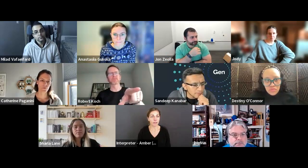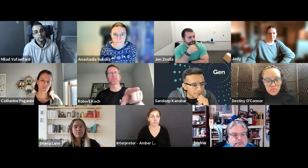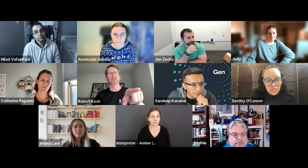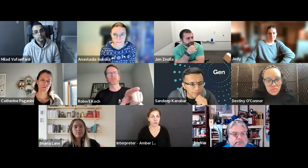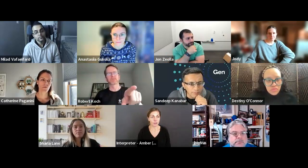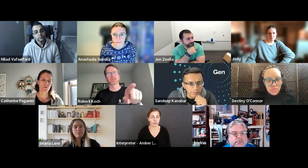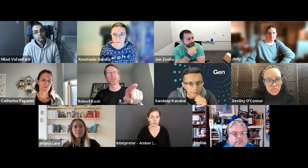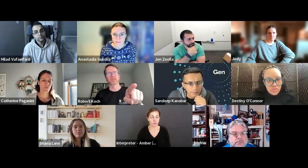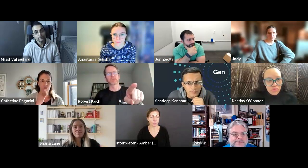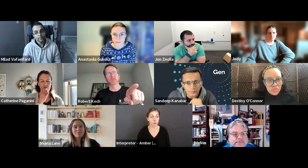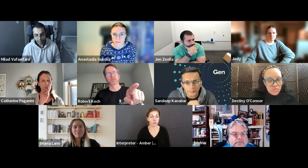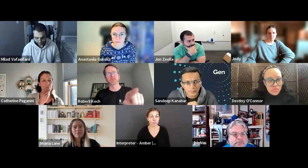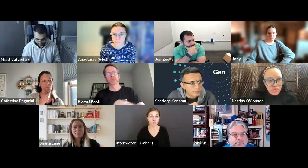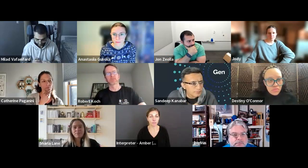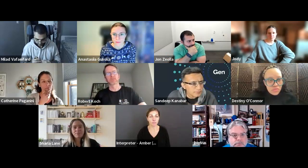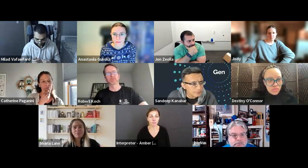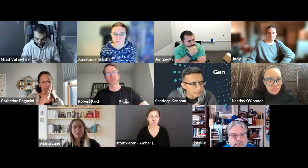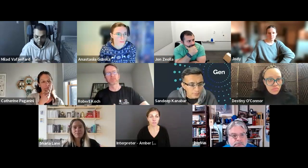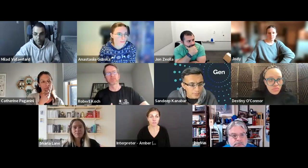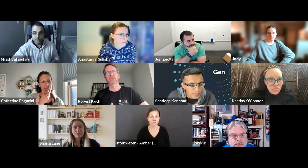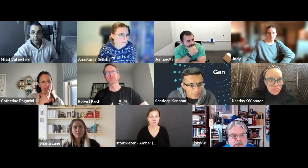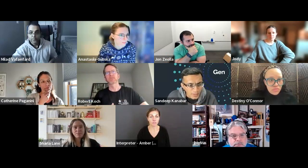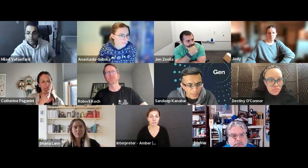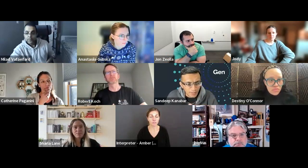Sandeep, I see you have your hand raised. Do you have a question?